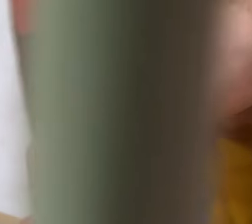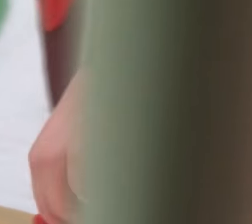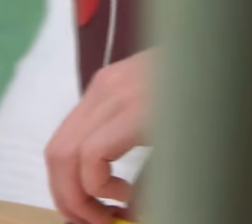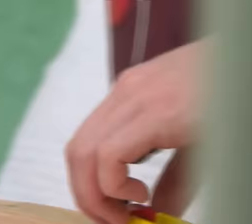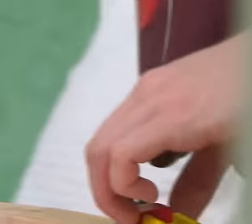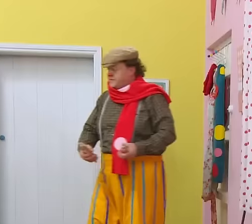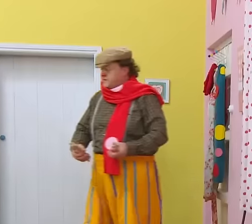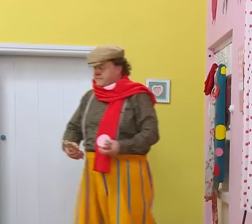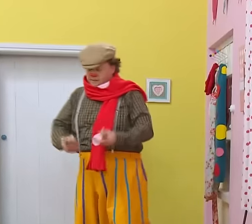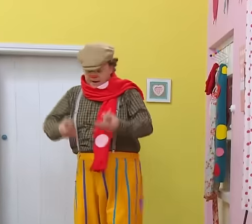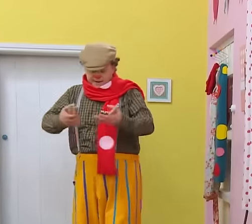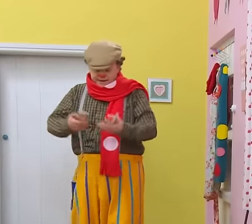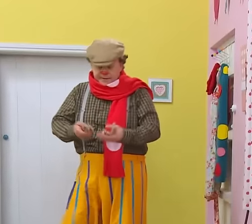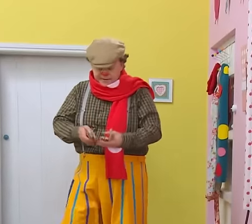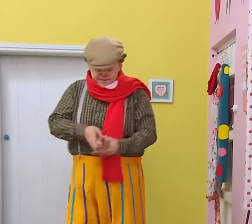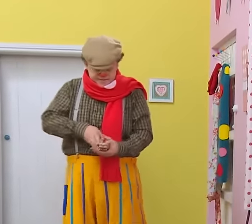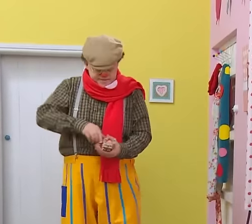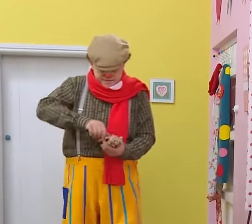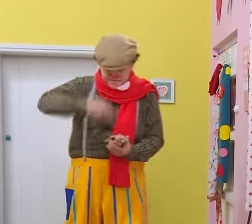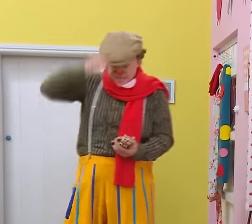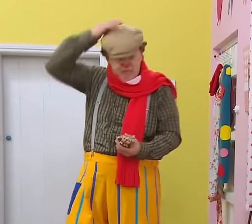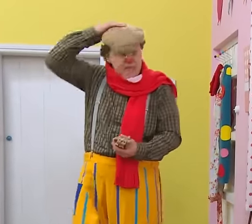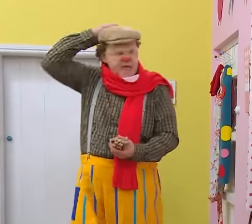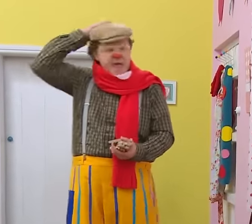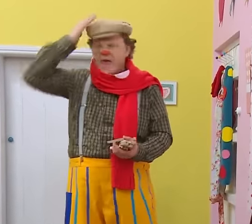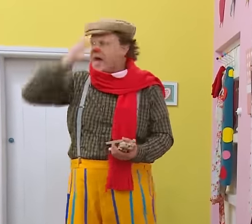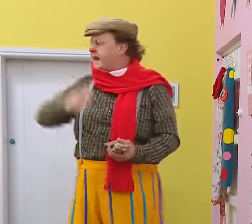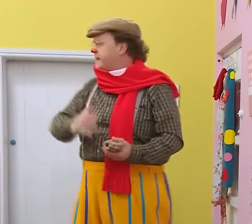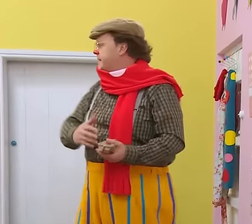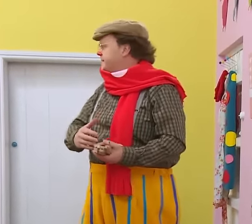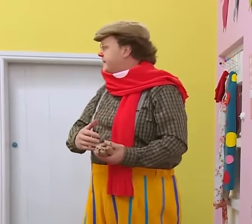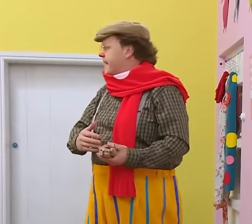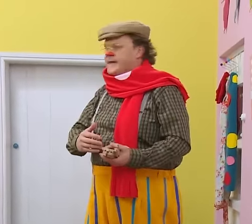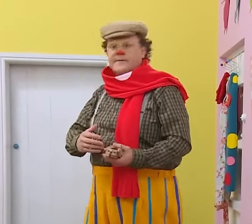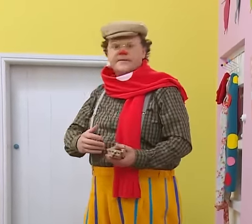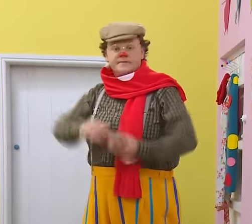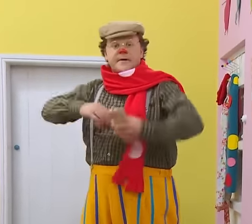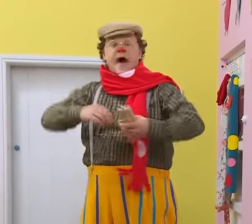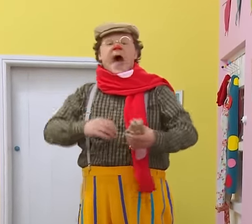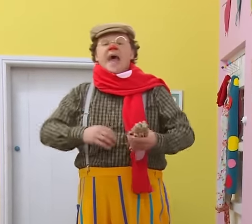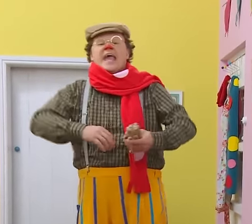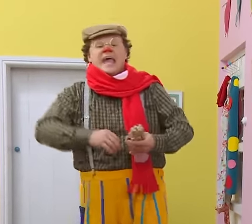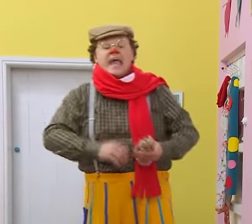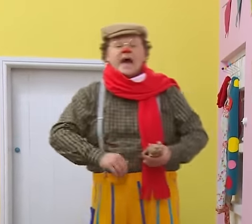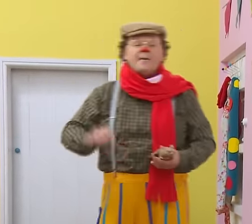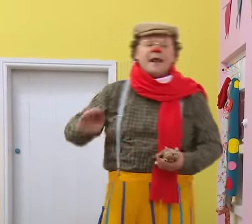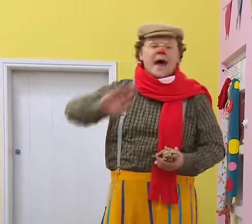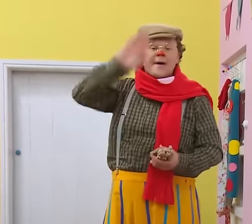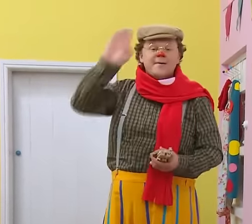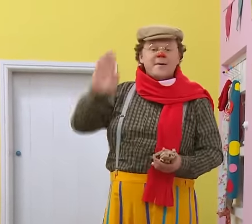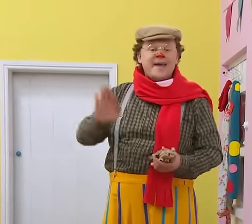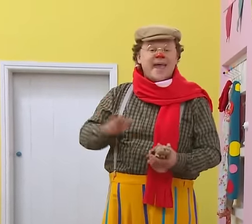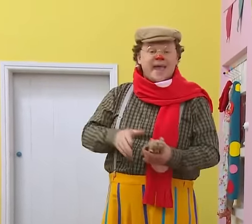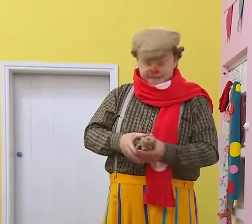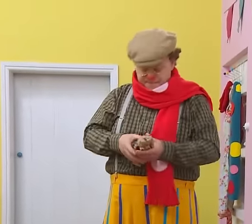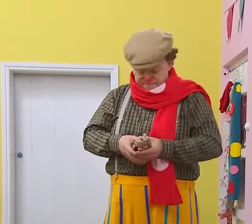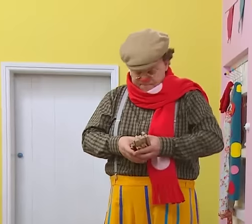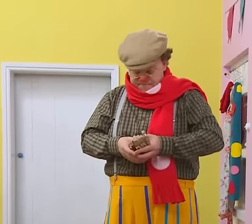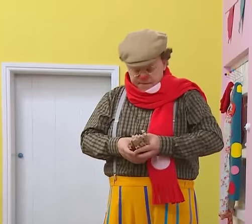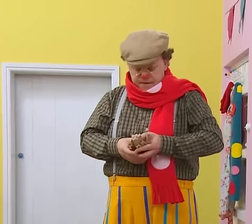Cheering up after everyone. Hello, Grandstand Tumble. Hey, who said that? Would you try? Oh, hello. What are